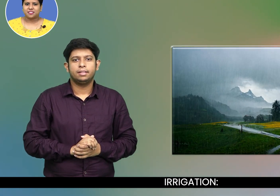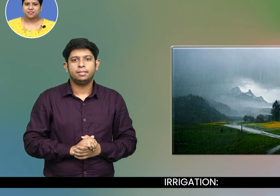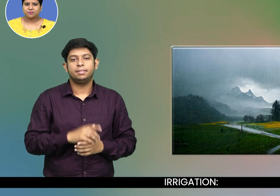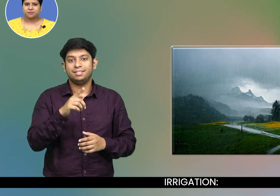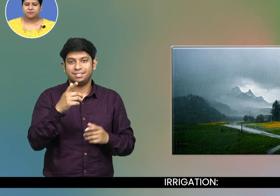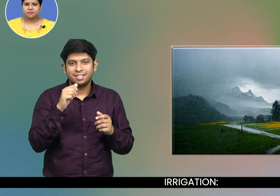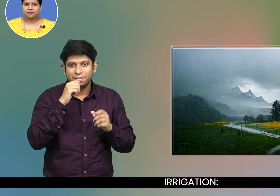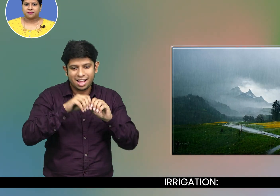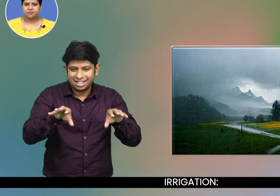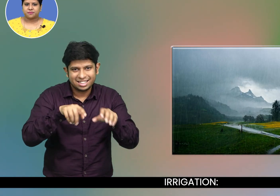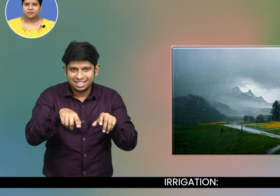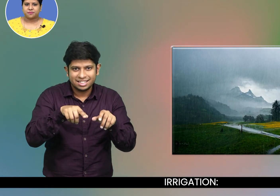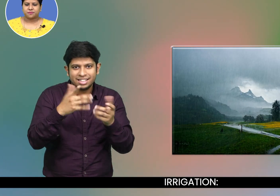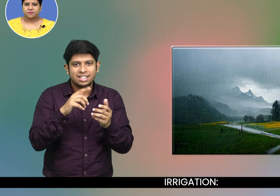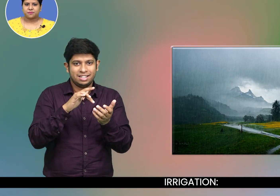Irrigation.